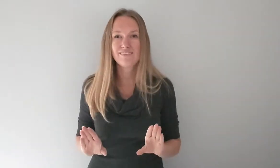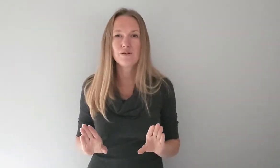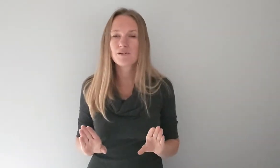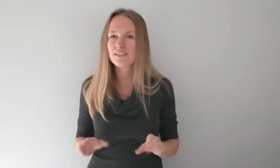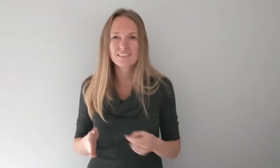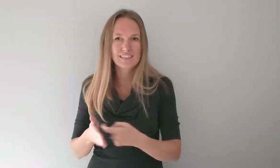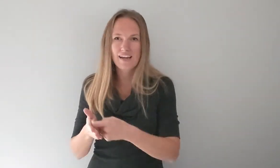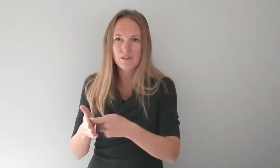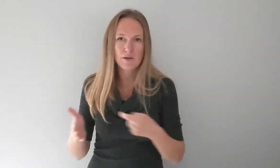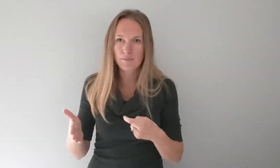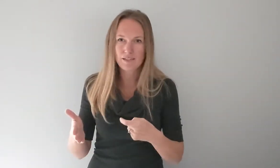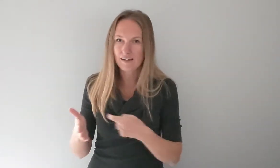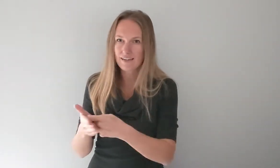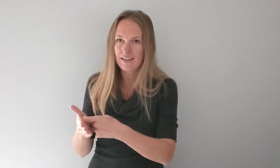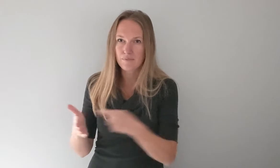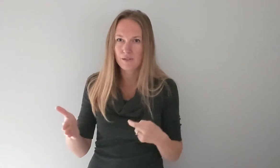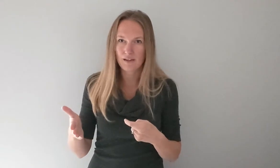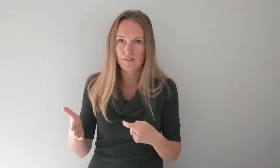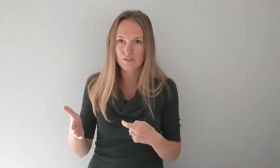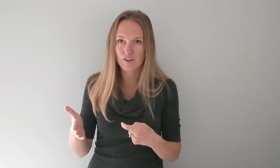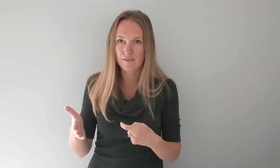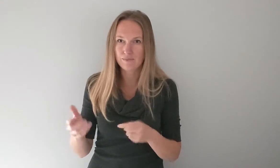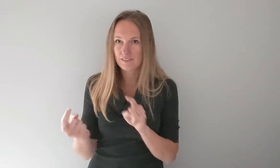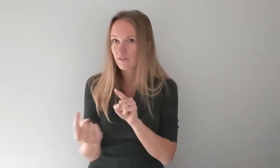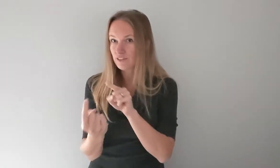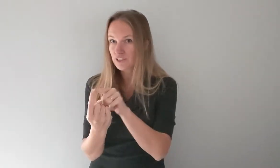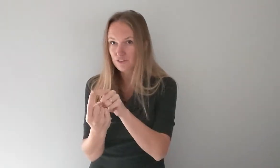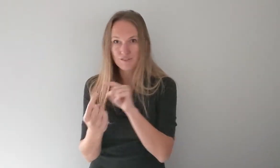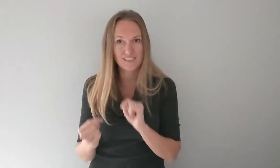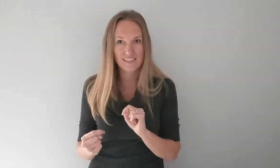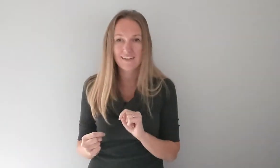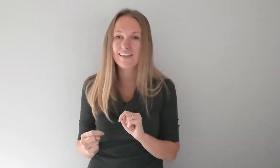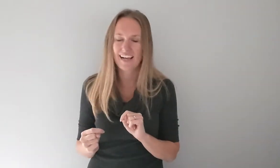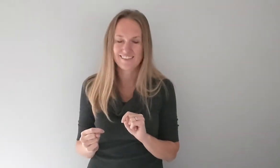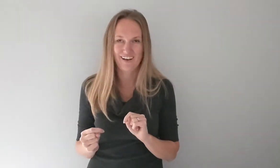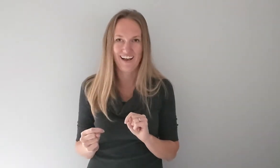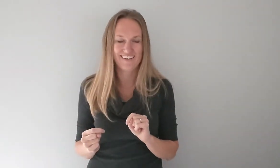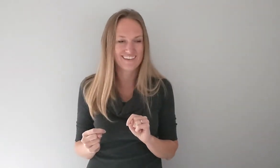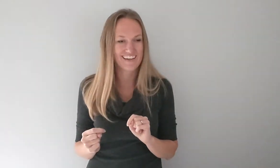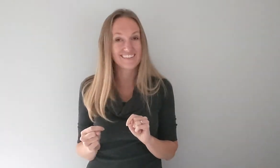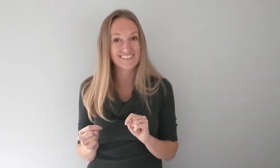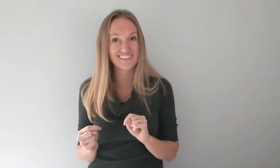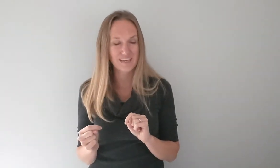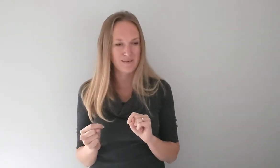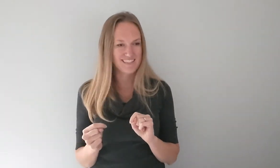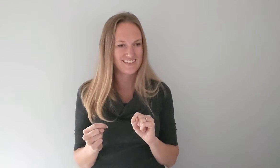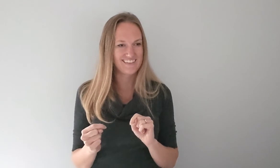I'm realizing now you're probably not going to end up putting all those froms or tos in there, and that's fine, okay? Because it does get busy in there, doesn't